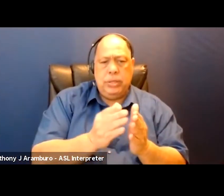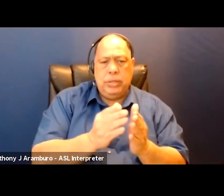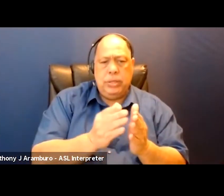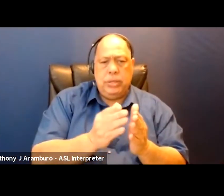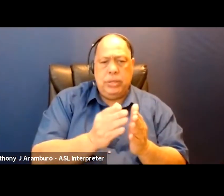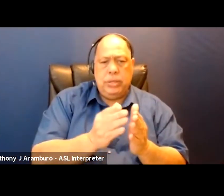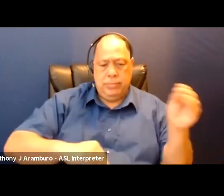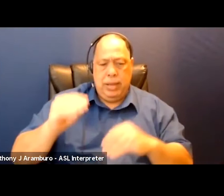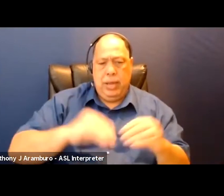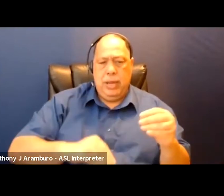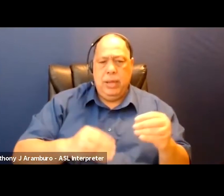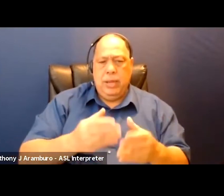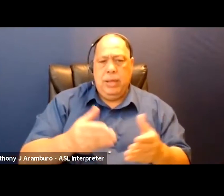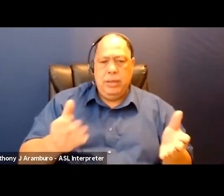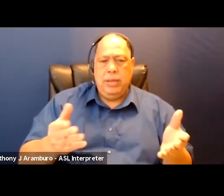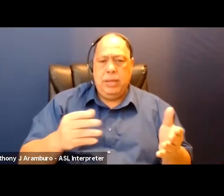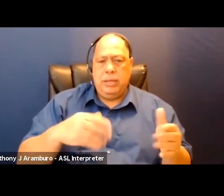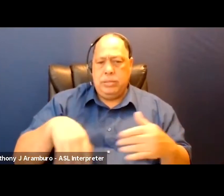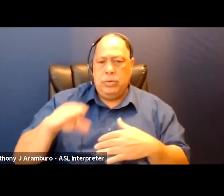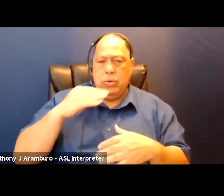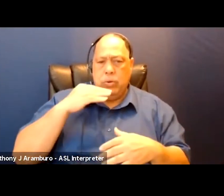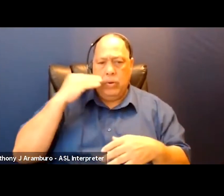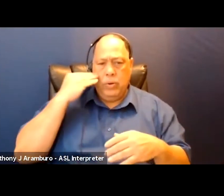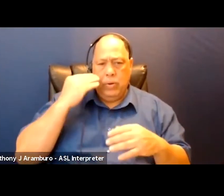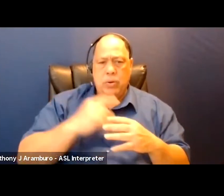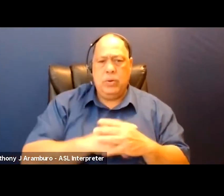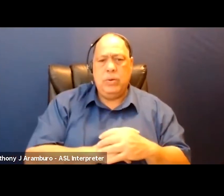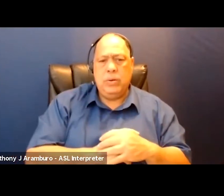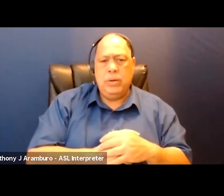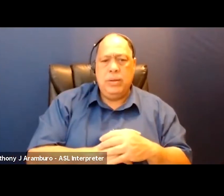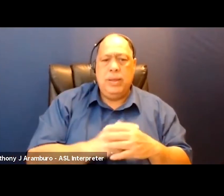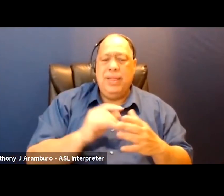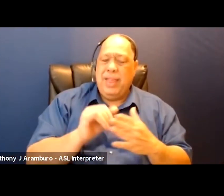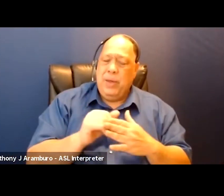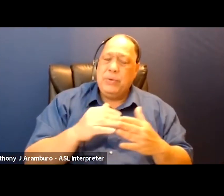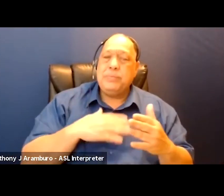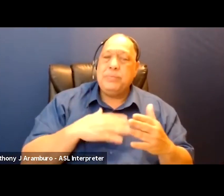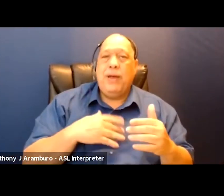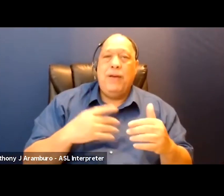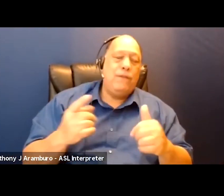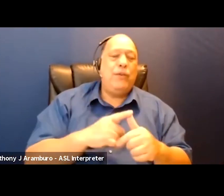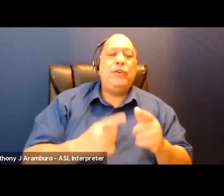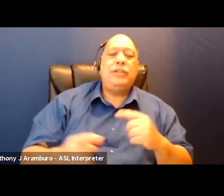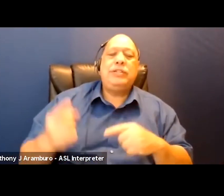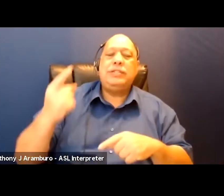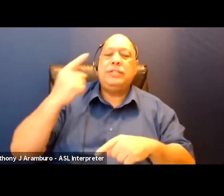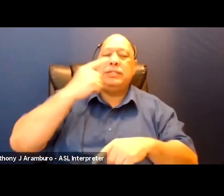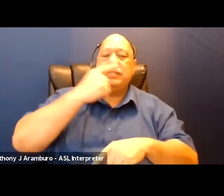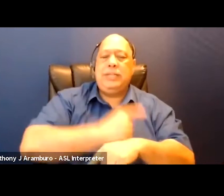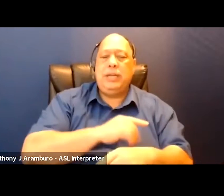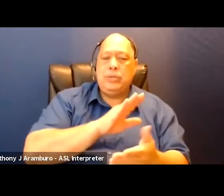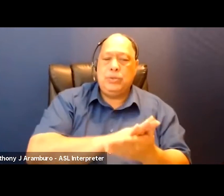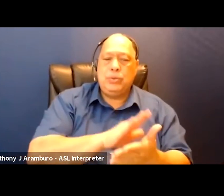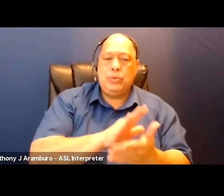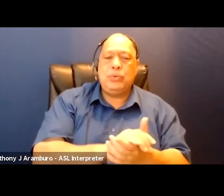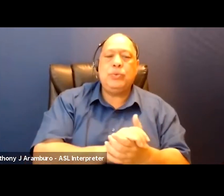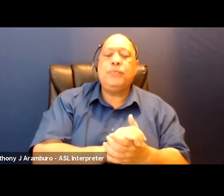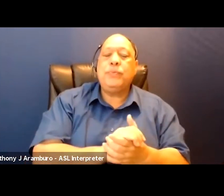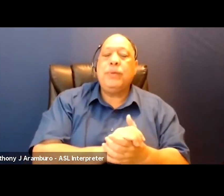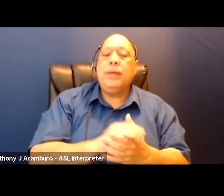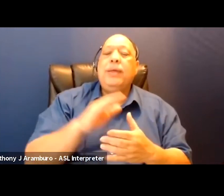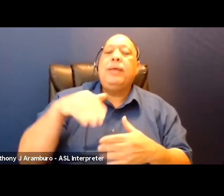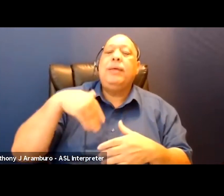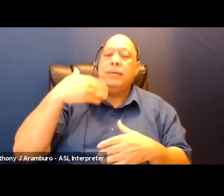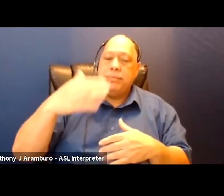packing our things up to go home. That was my first day of school. In the days that followed, I started to feel